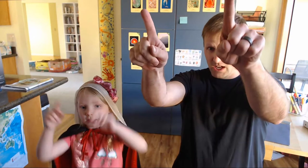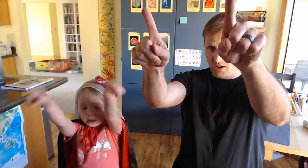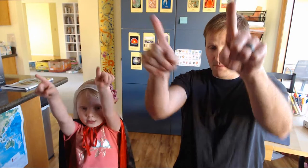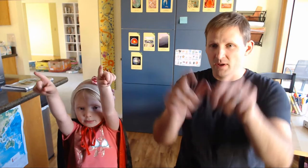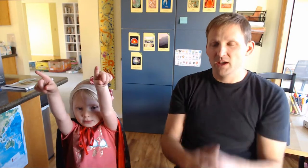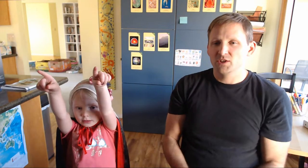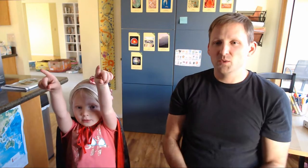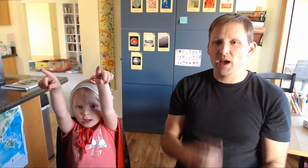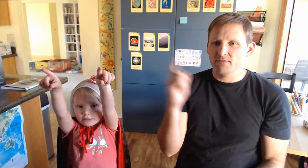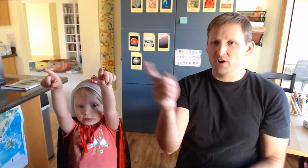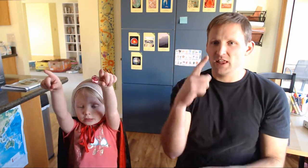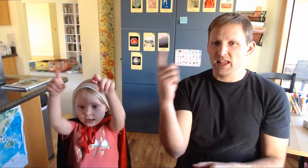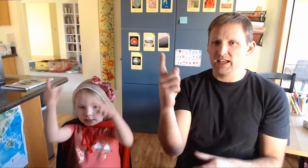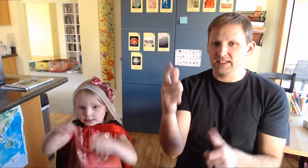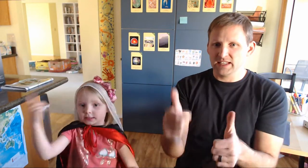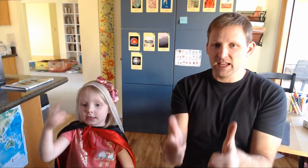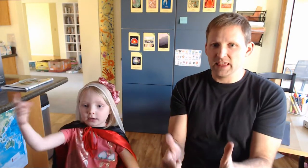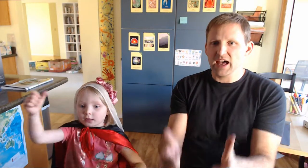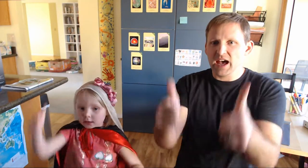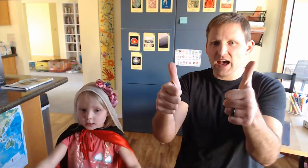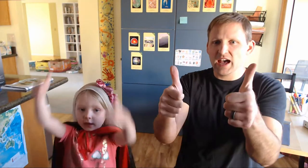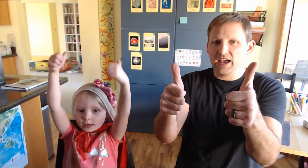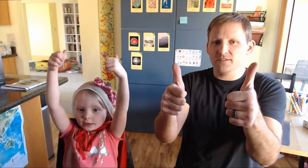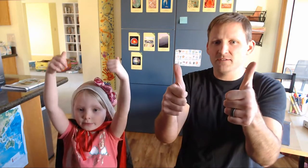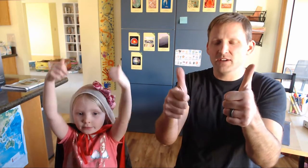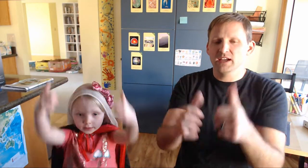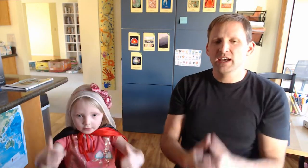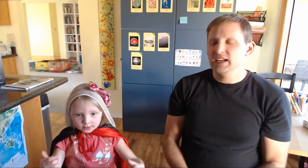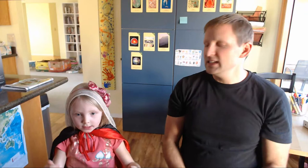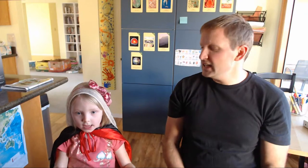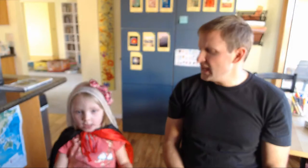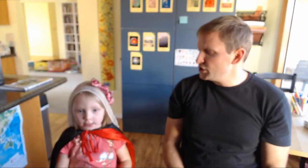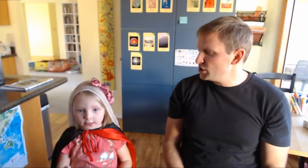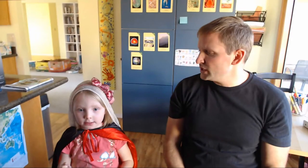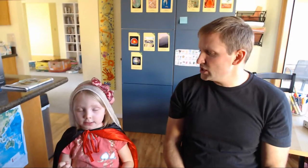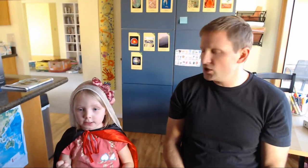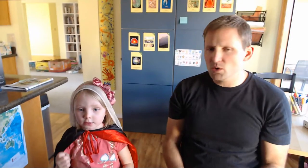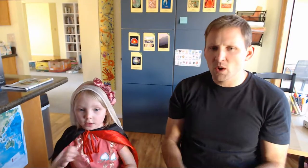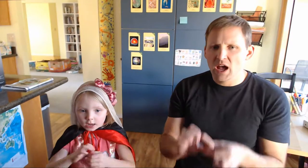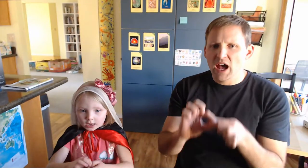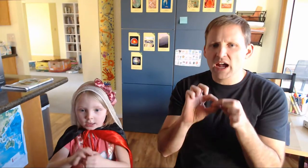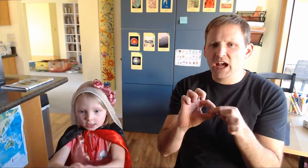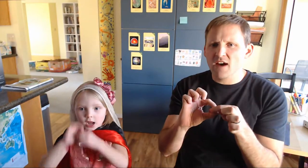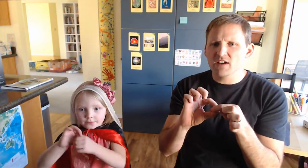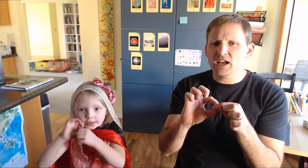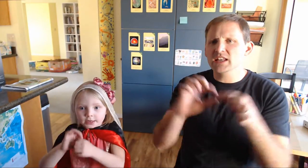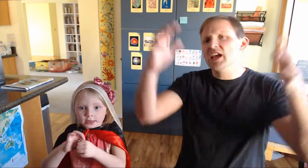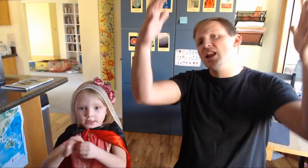some to everlasting life, did enter into a covenant